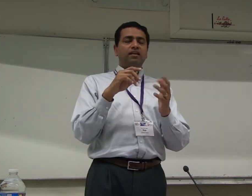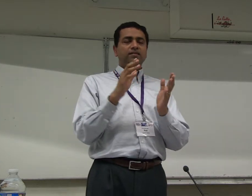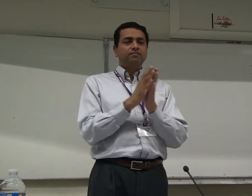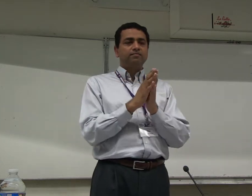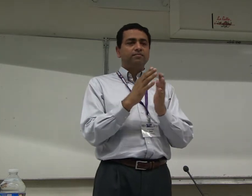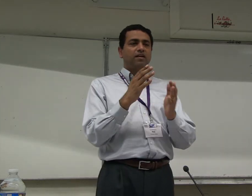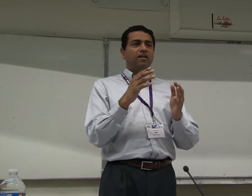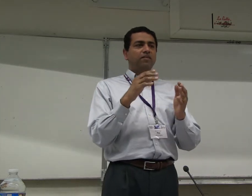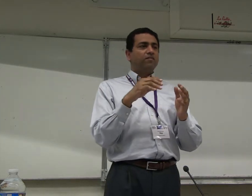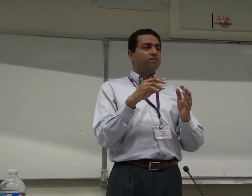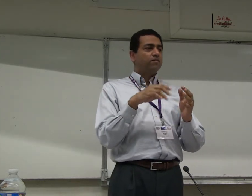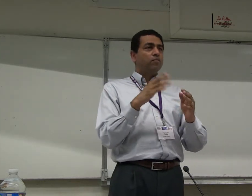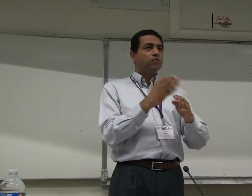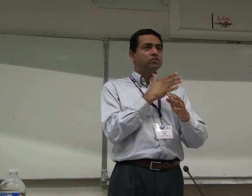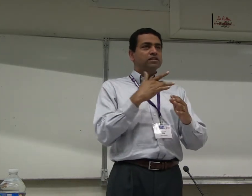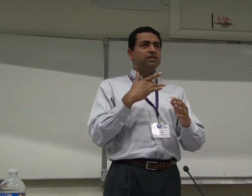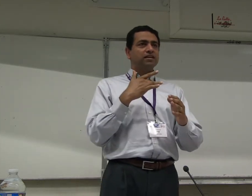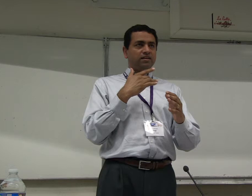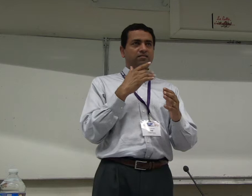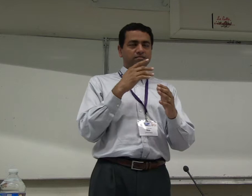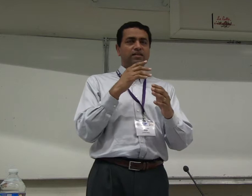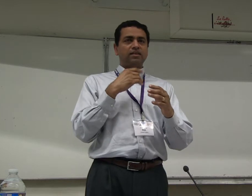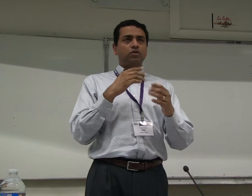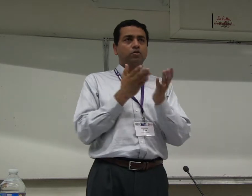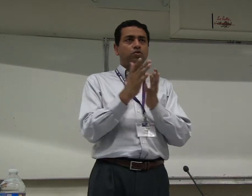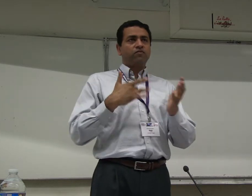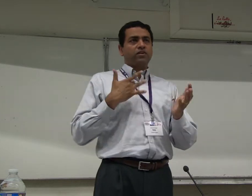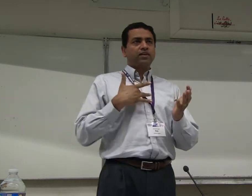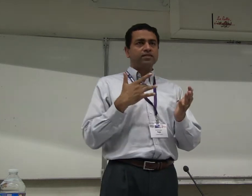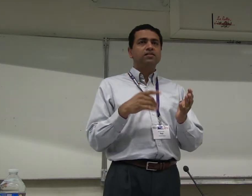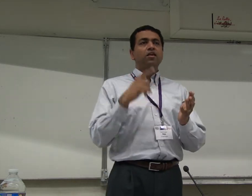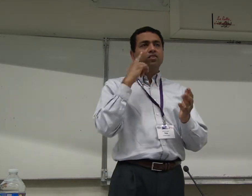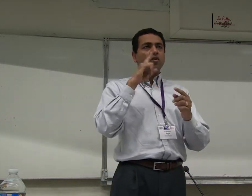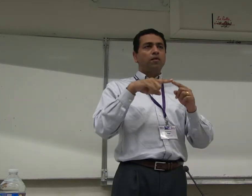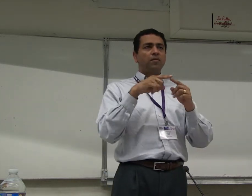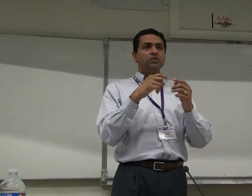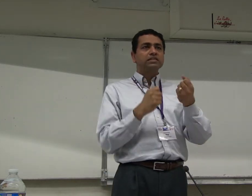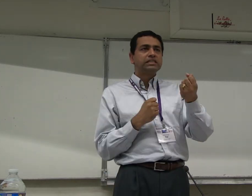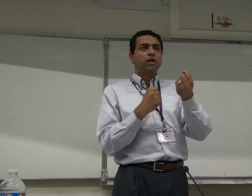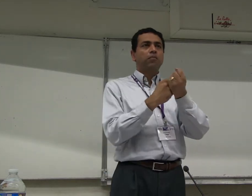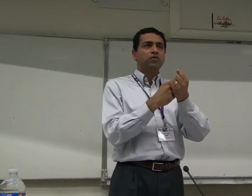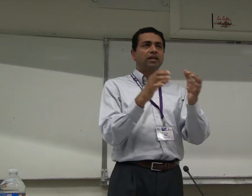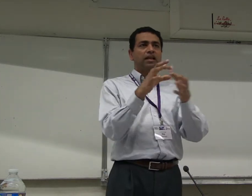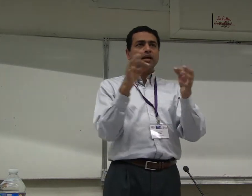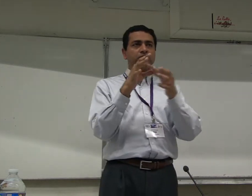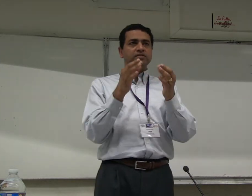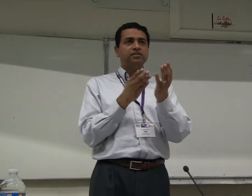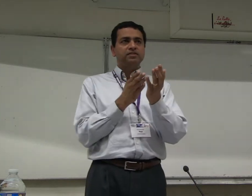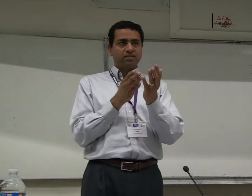types of substitutions. For example, when you look at the emotional impact of music